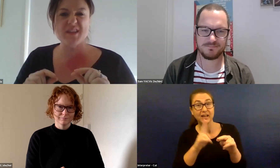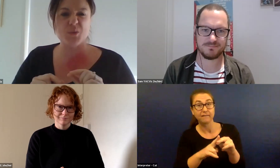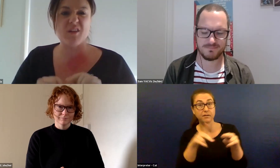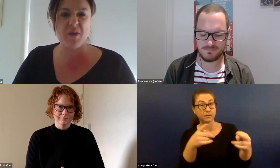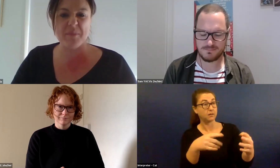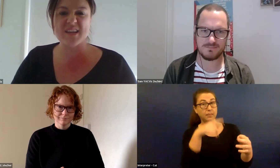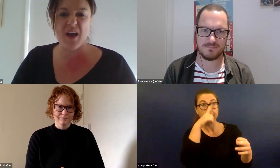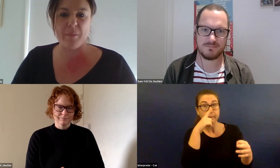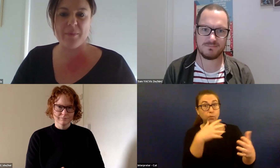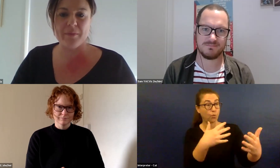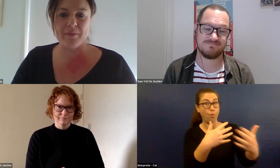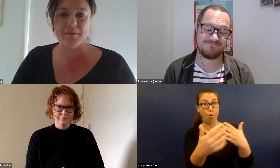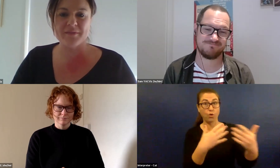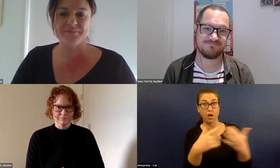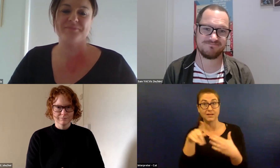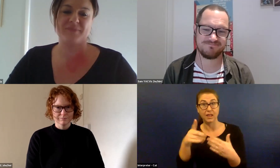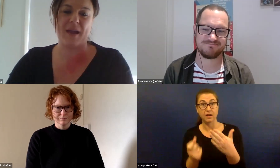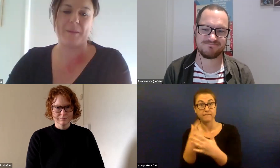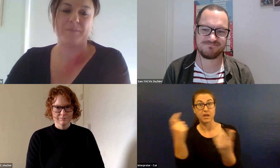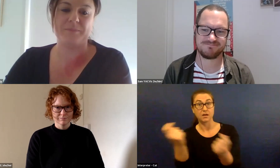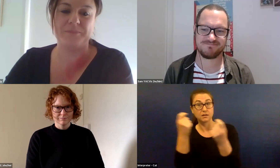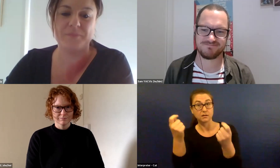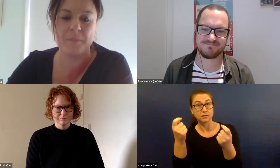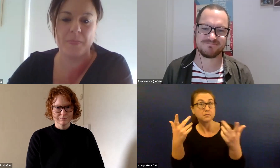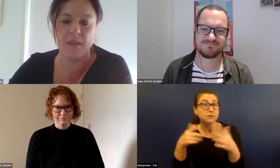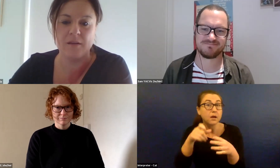little things would have been picked up.